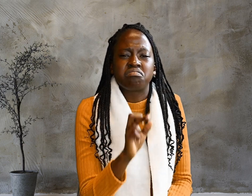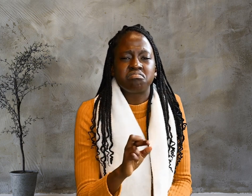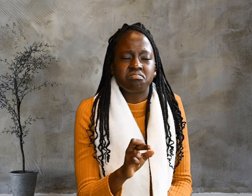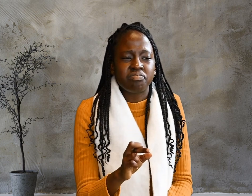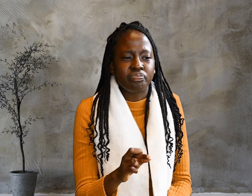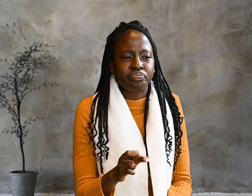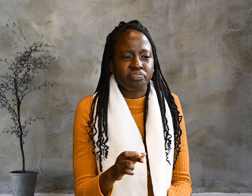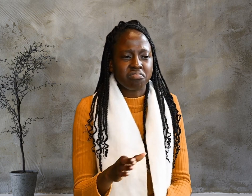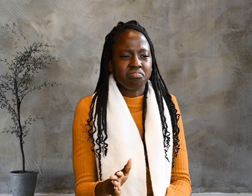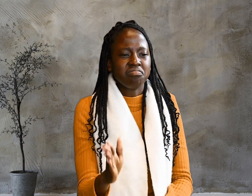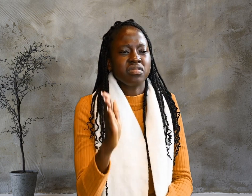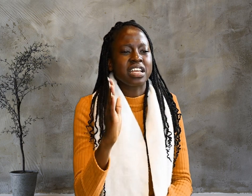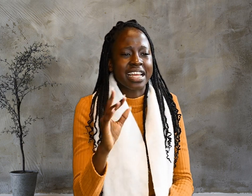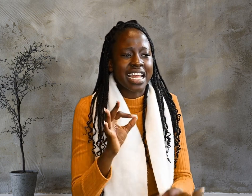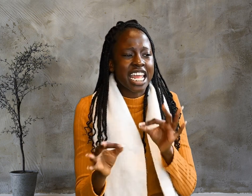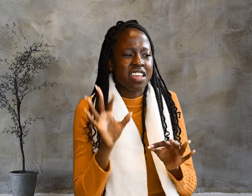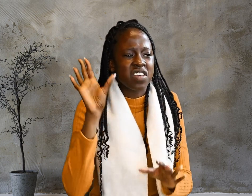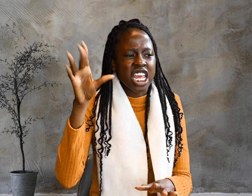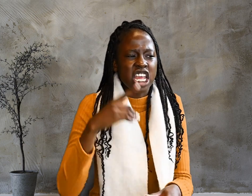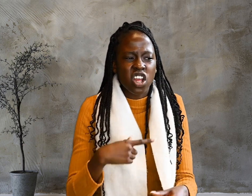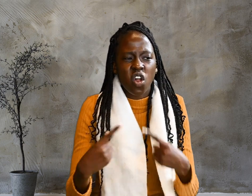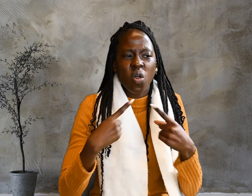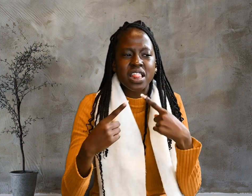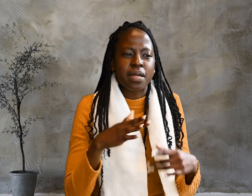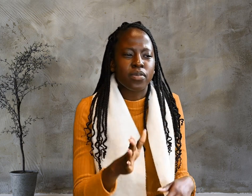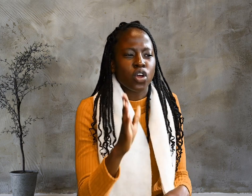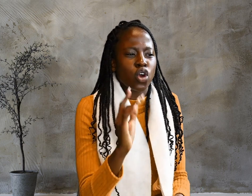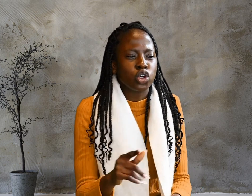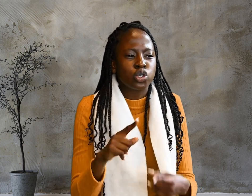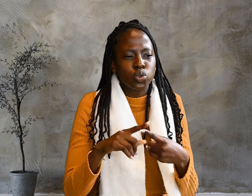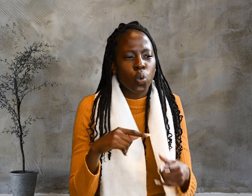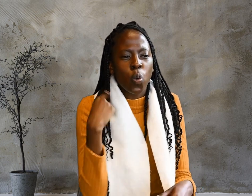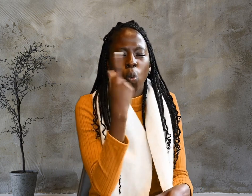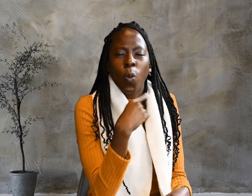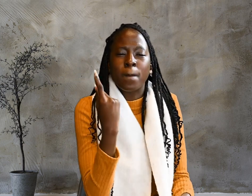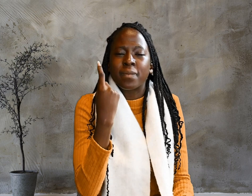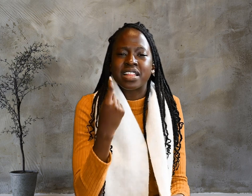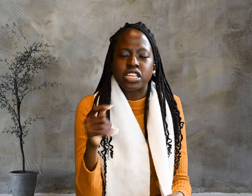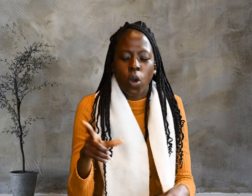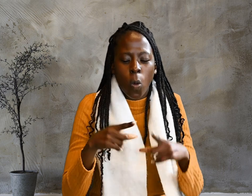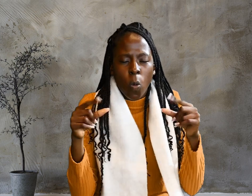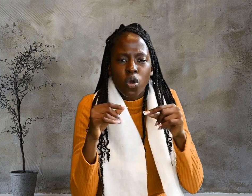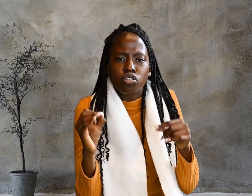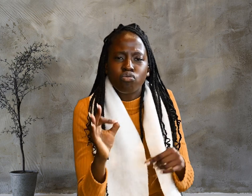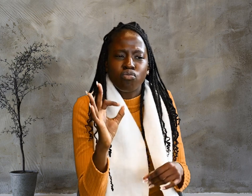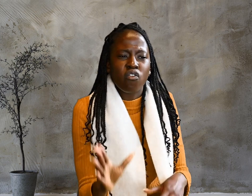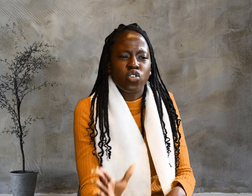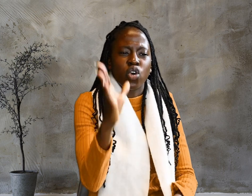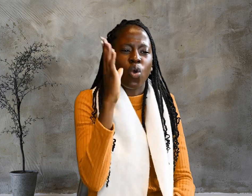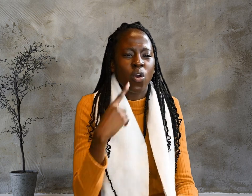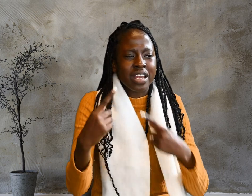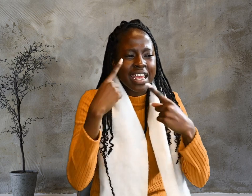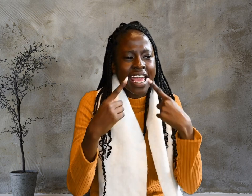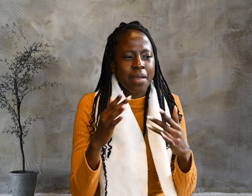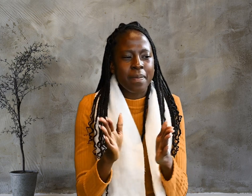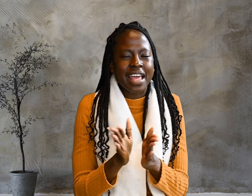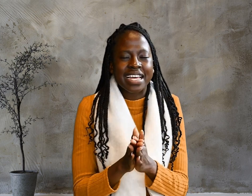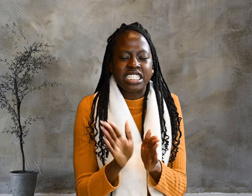If he called them gods to whom the word of God came, the scripture cannot be